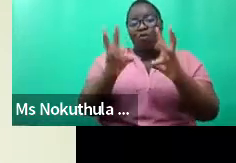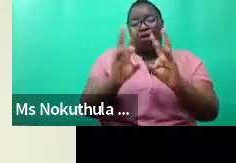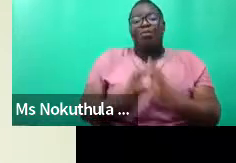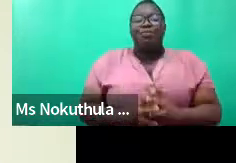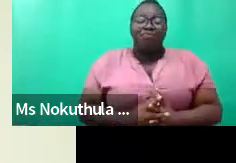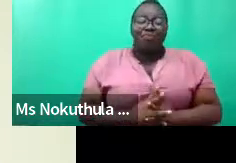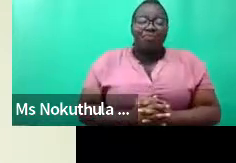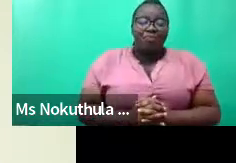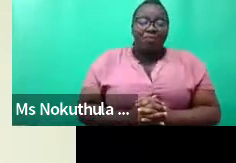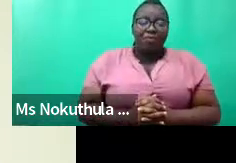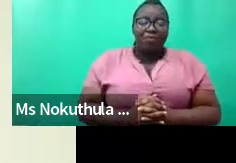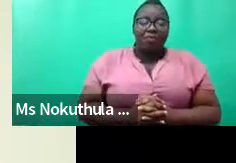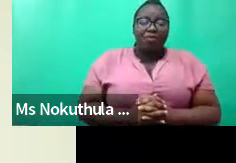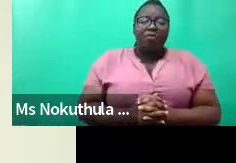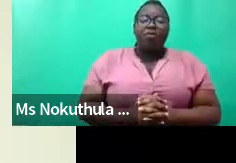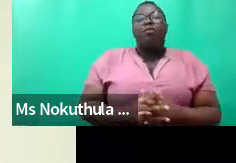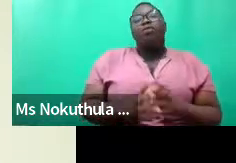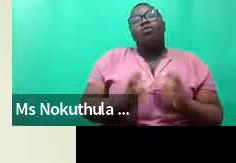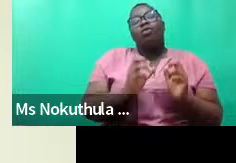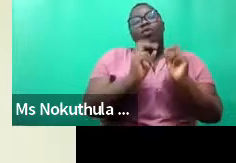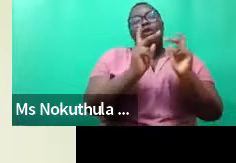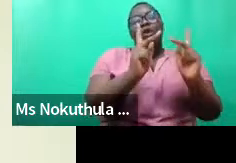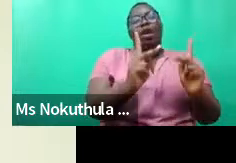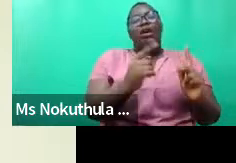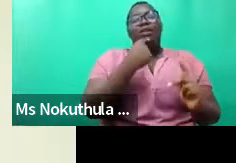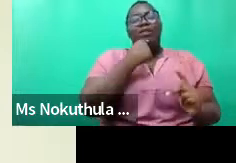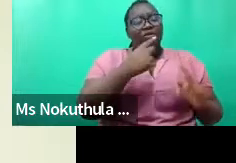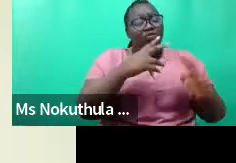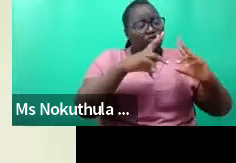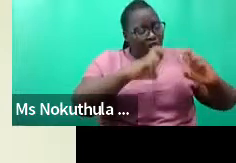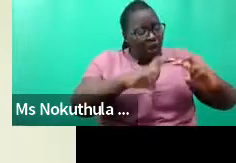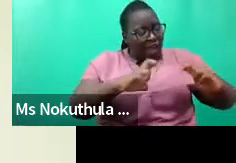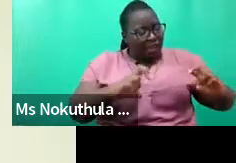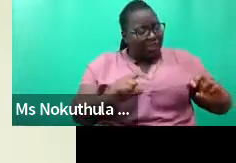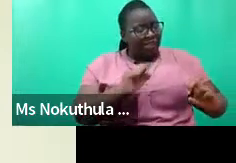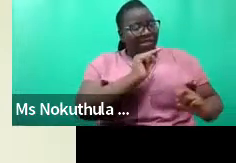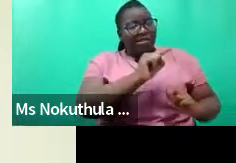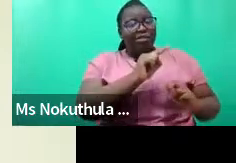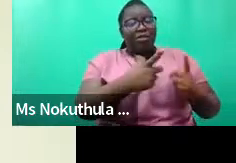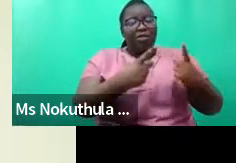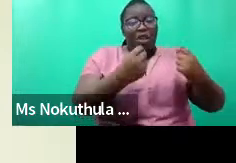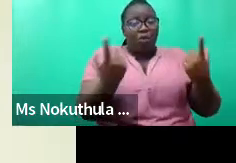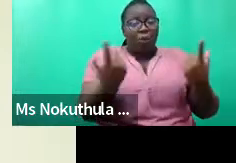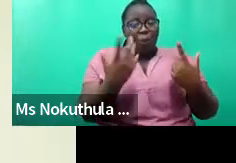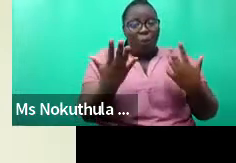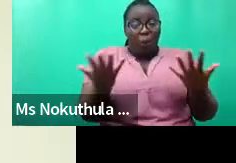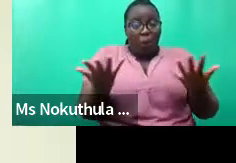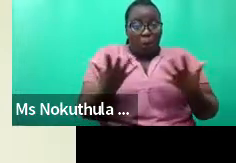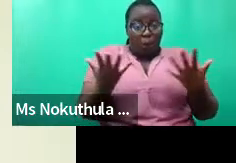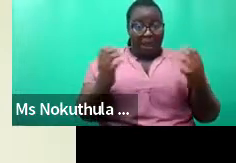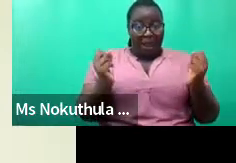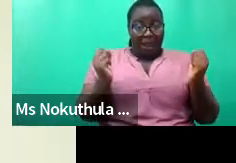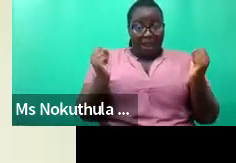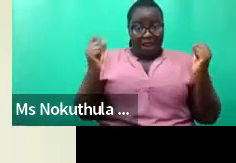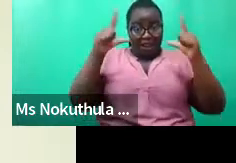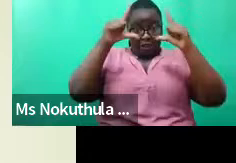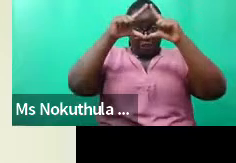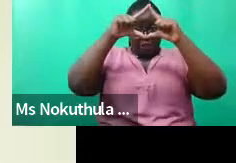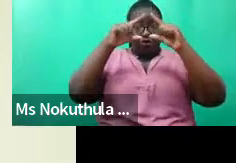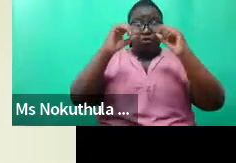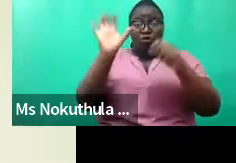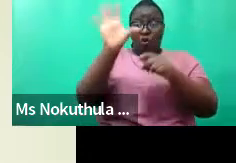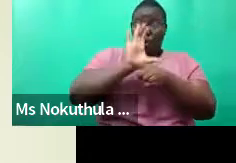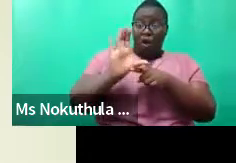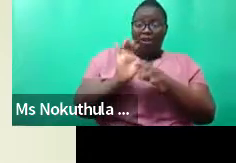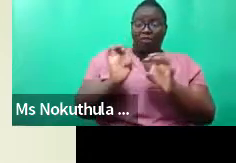With that said, the study, as you mentioned, was conducted at Lesotho College of Education, which is one of only 2